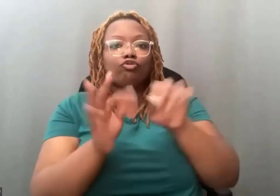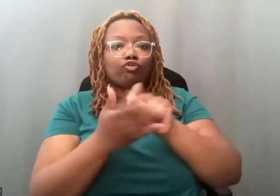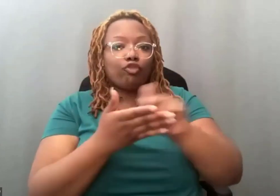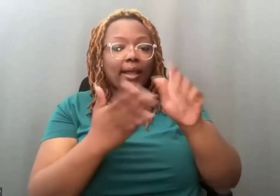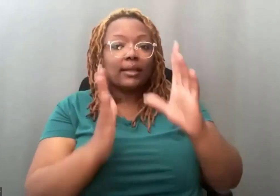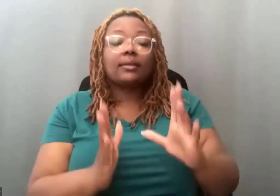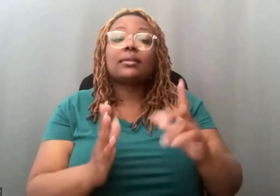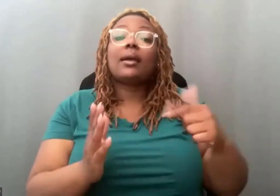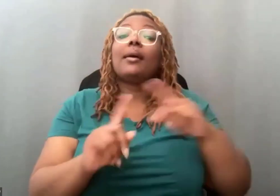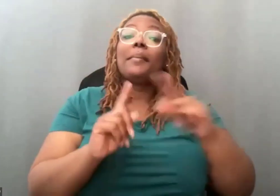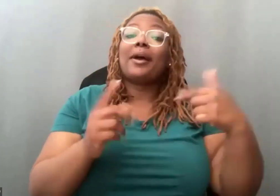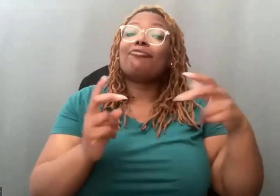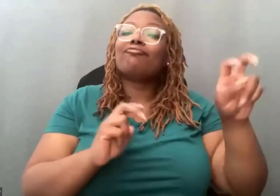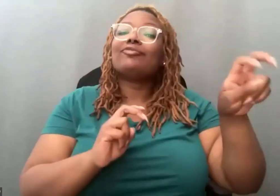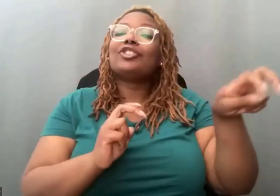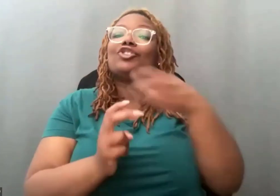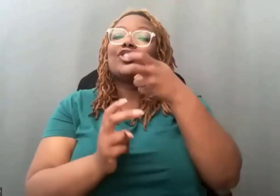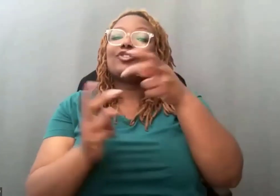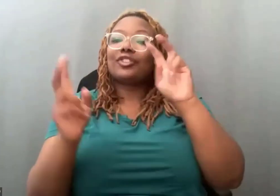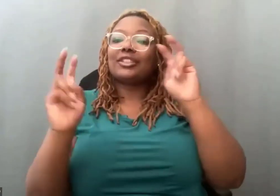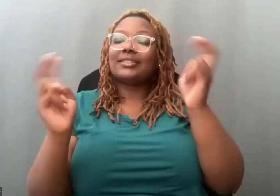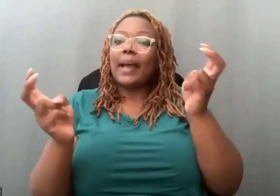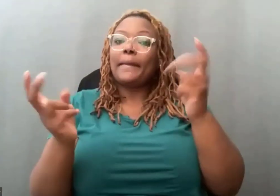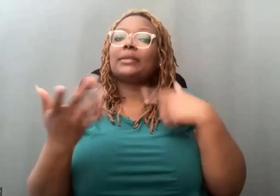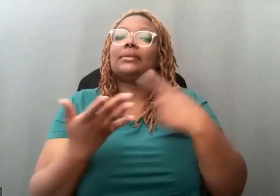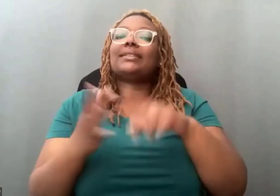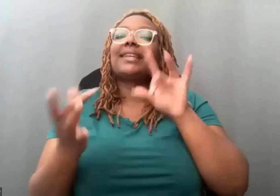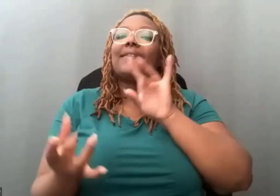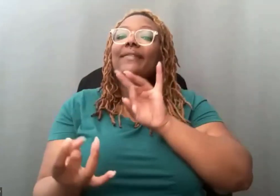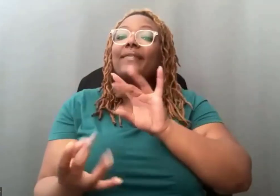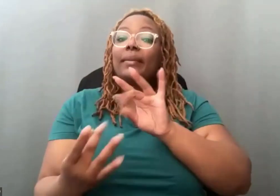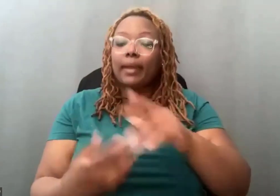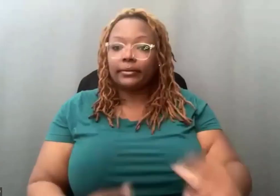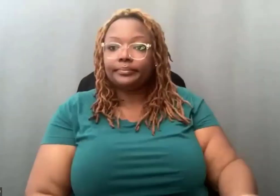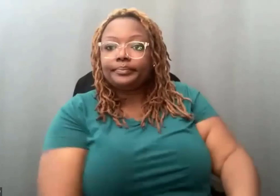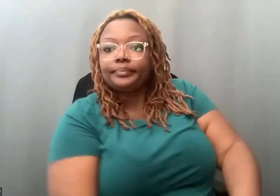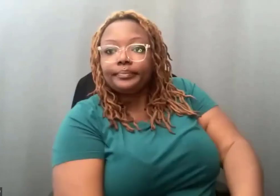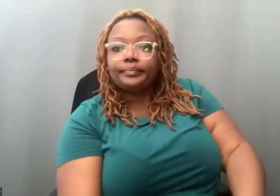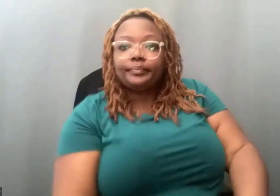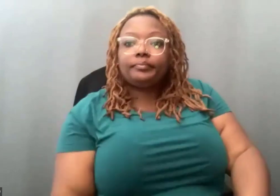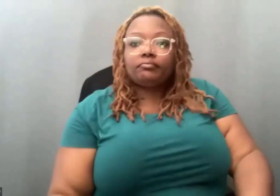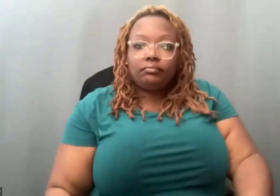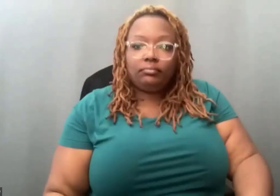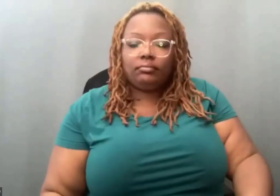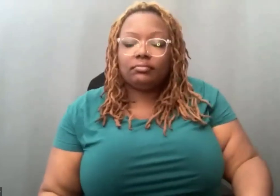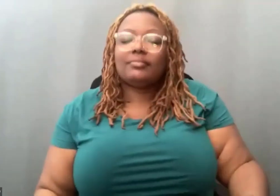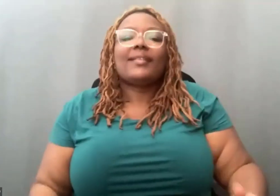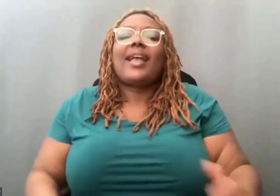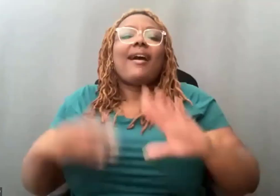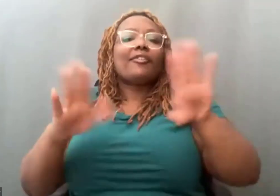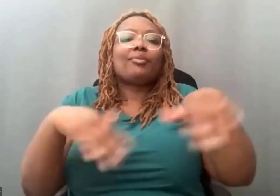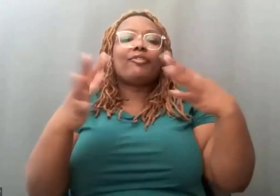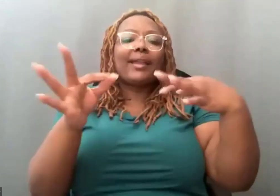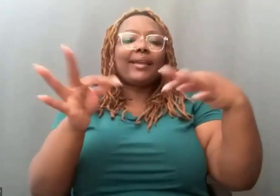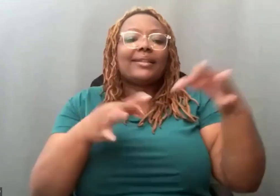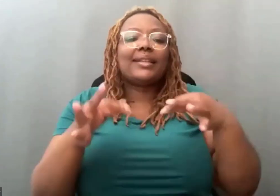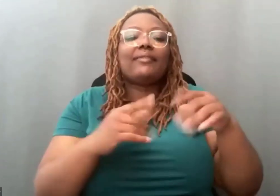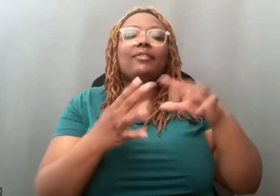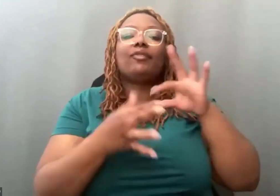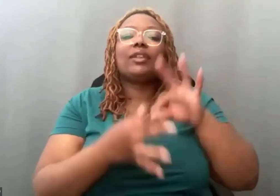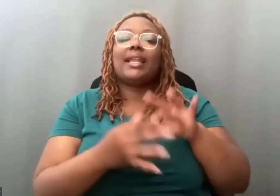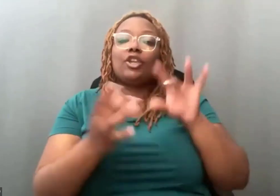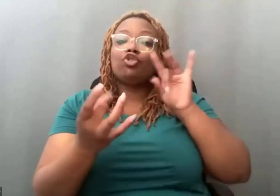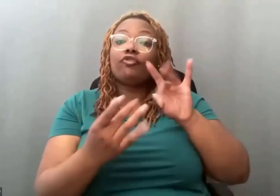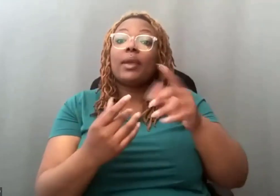But now we're going to change topics for a moment to talk about feedback. I've provided a fairly rudimentary definition of feedback on the handout, but if